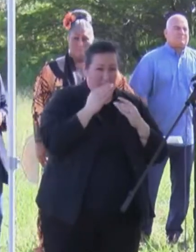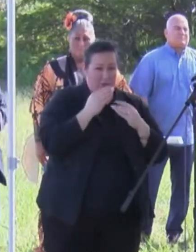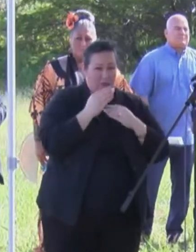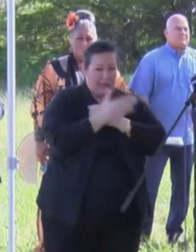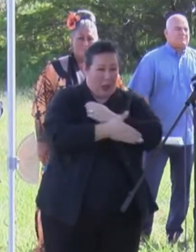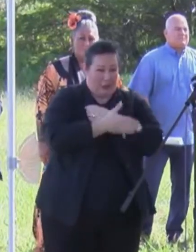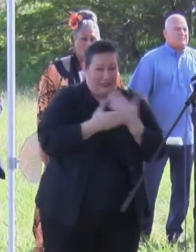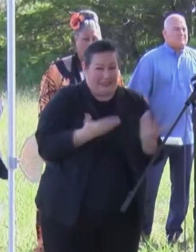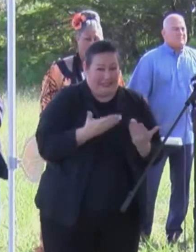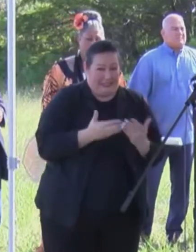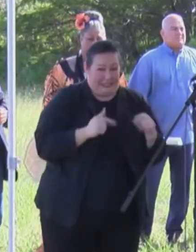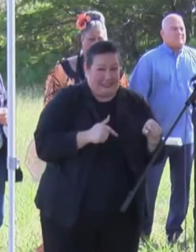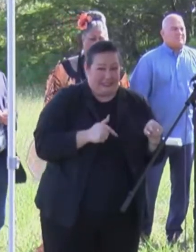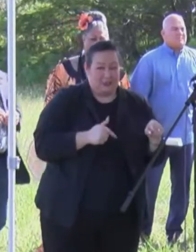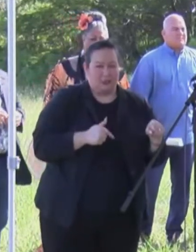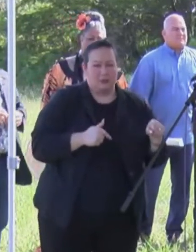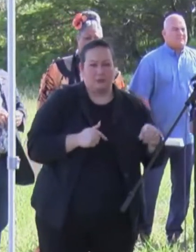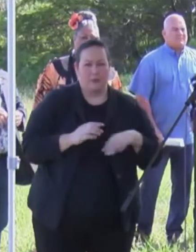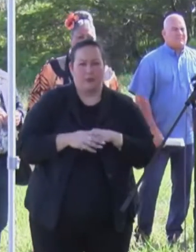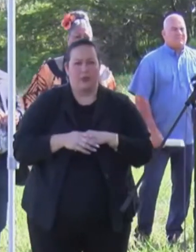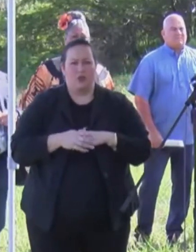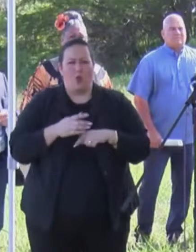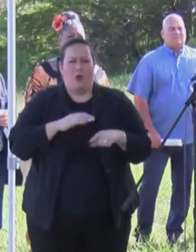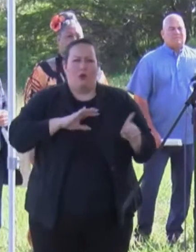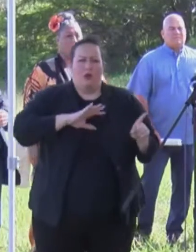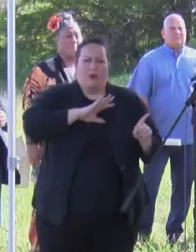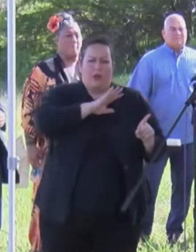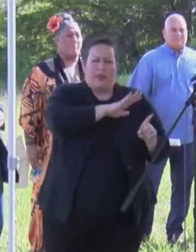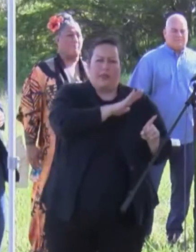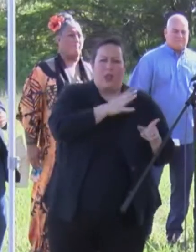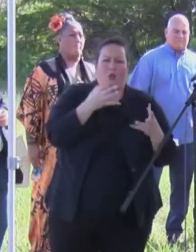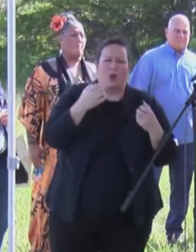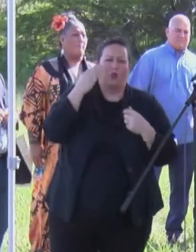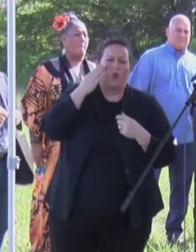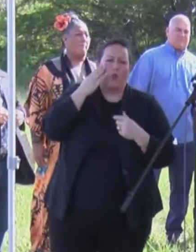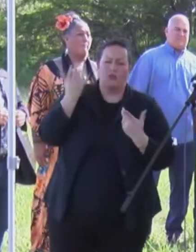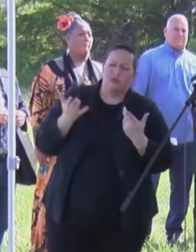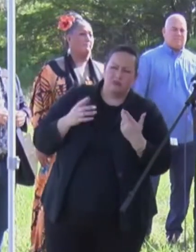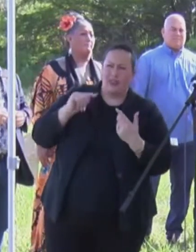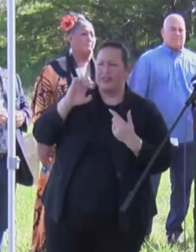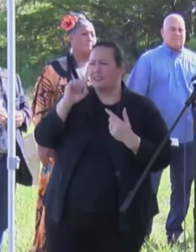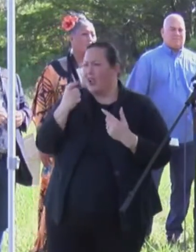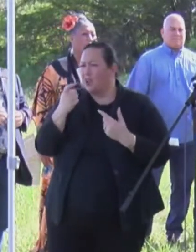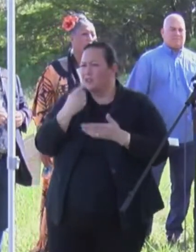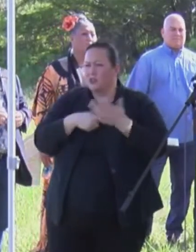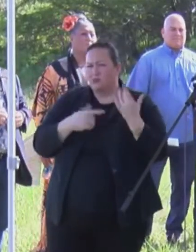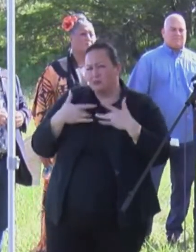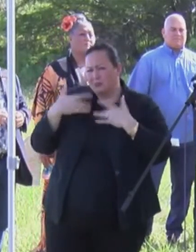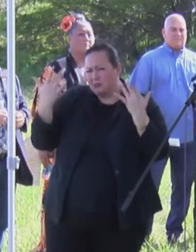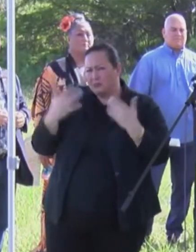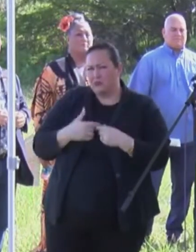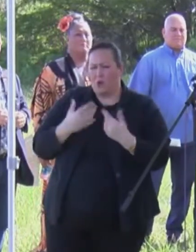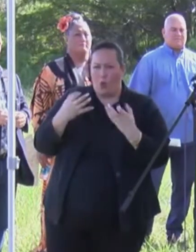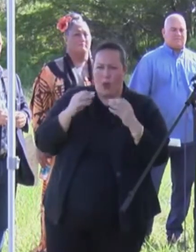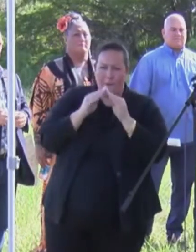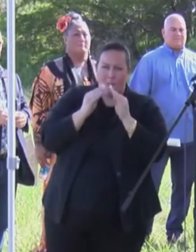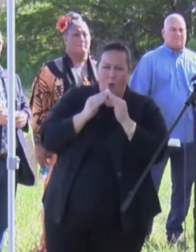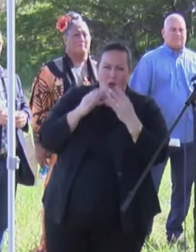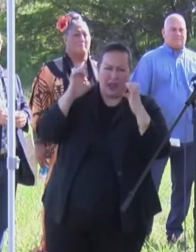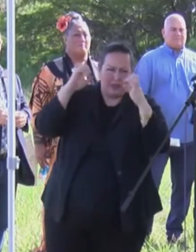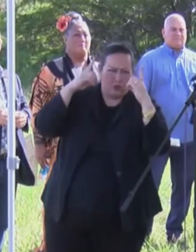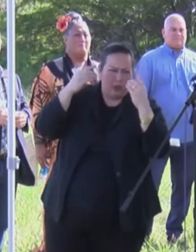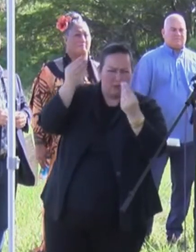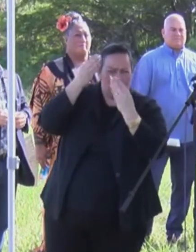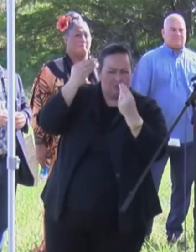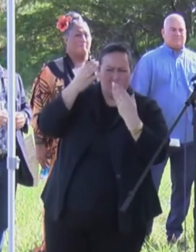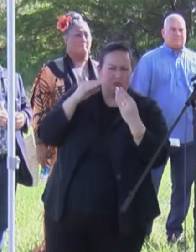talking with a lot of them, they're just trying to understand the program better, understand the tax incentive better. And so that's kind of what's underway right now is we are educating them. We are trying to get